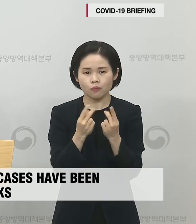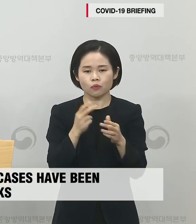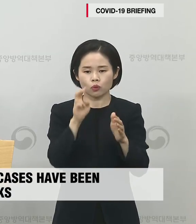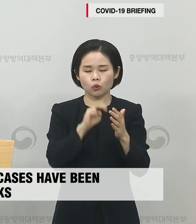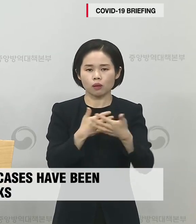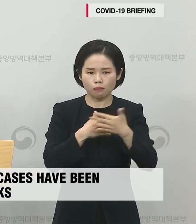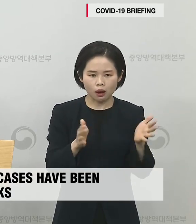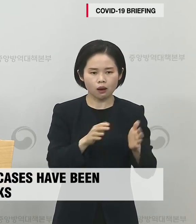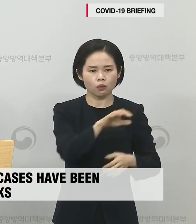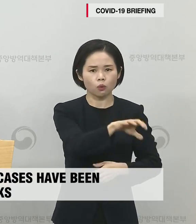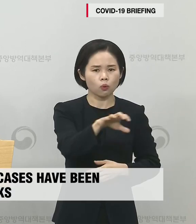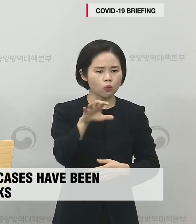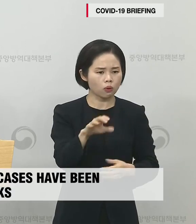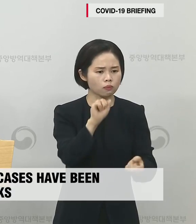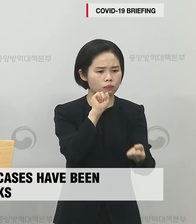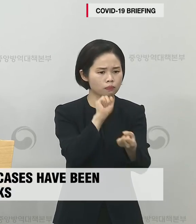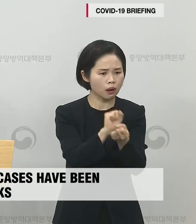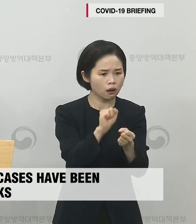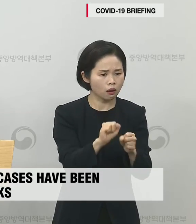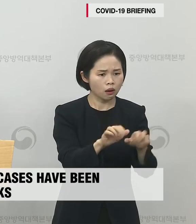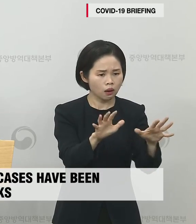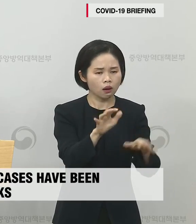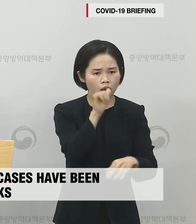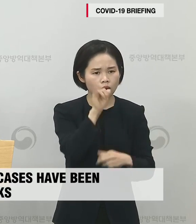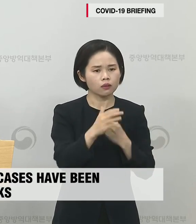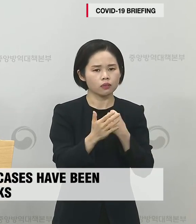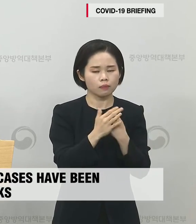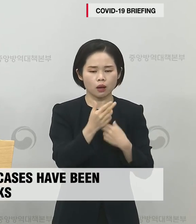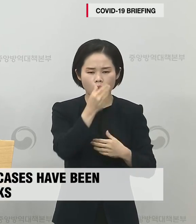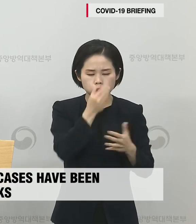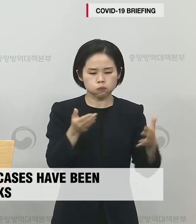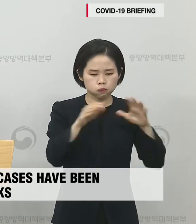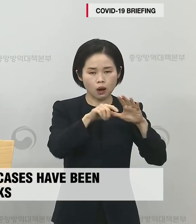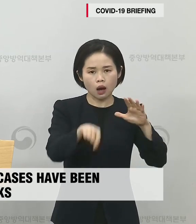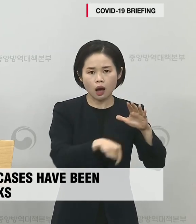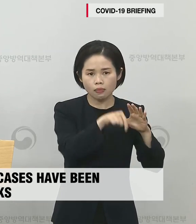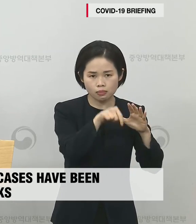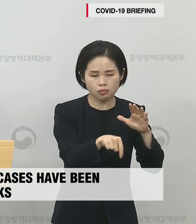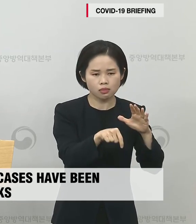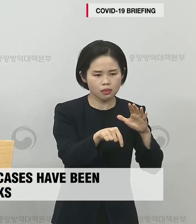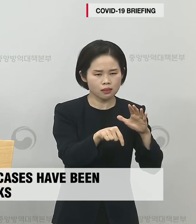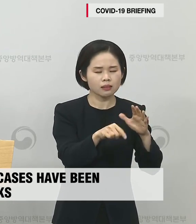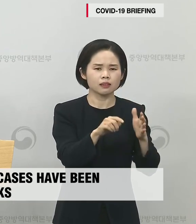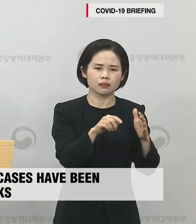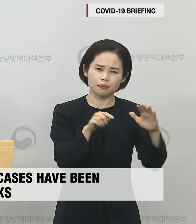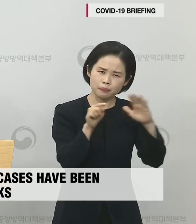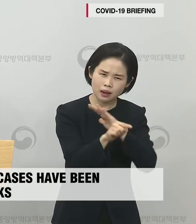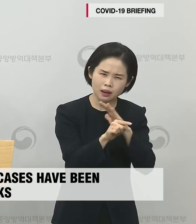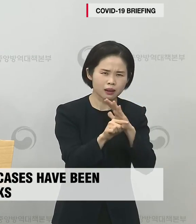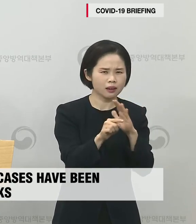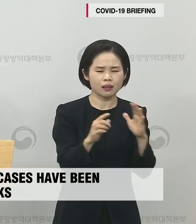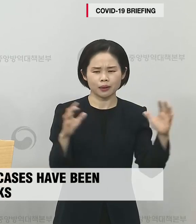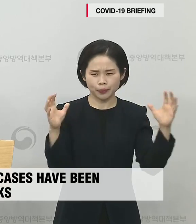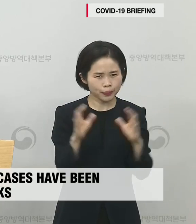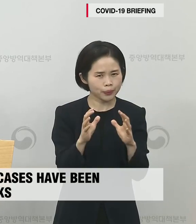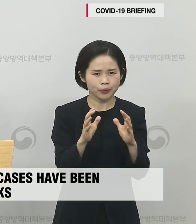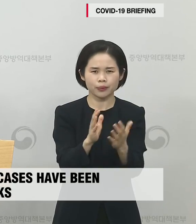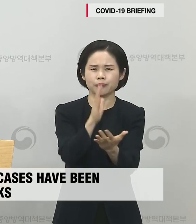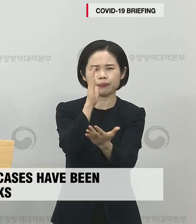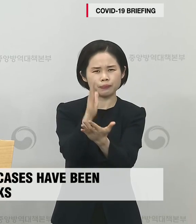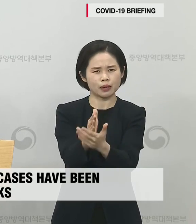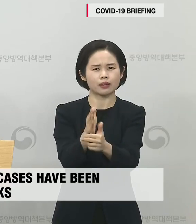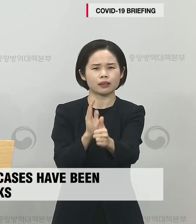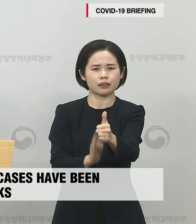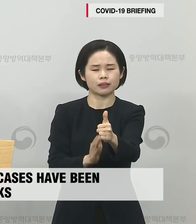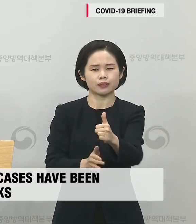the cluster infections among the community through enclosed spaces like the PC rooms and singing rooms and